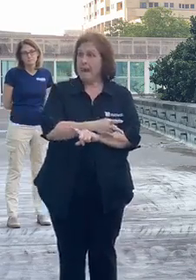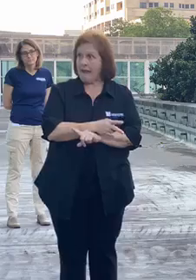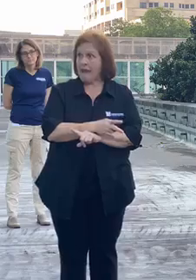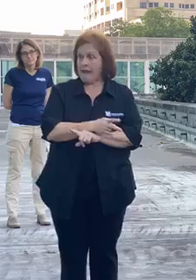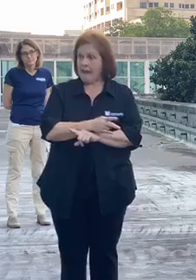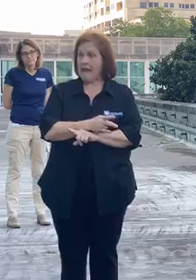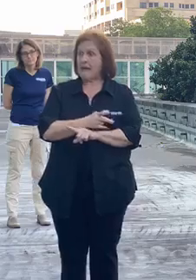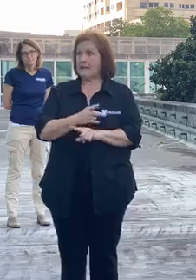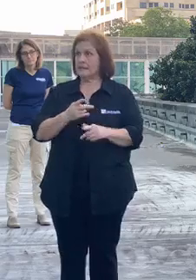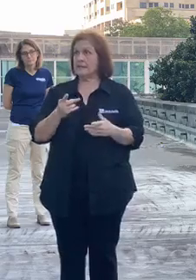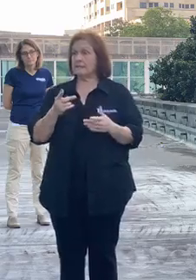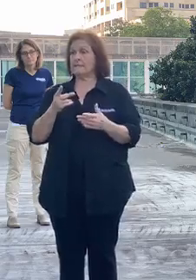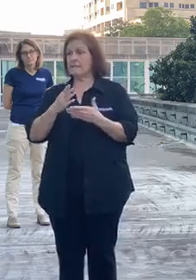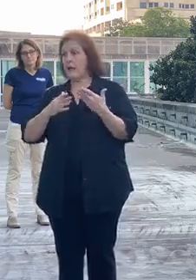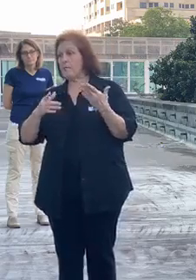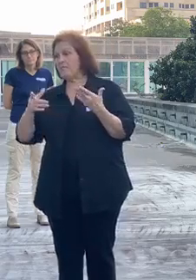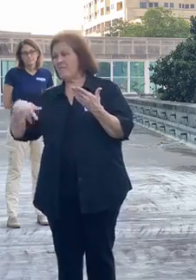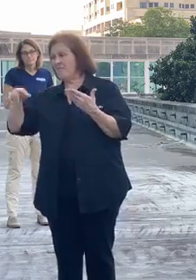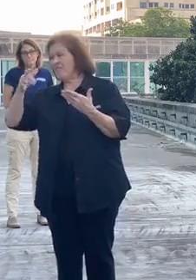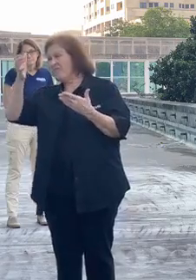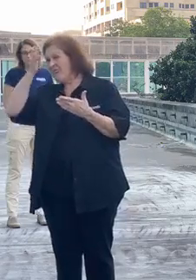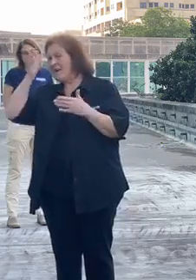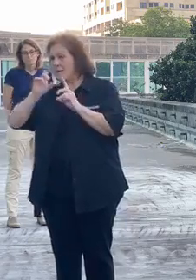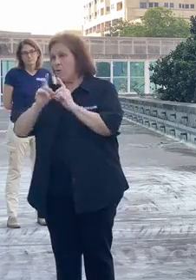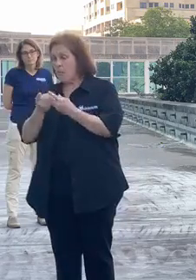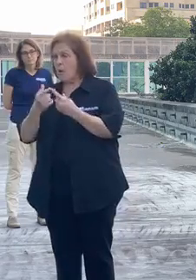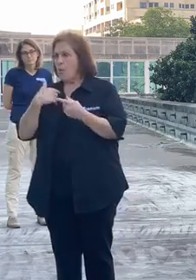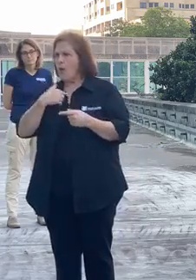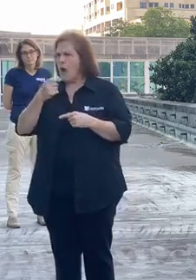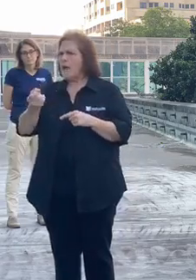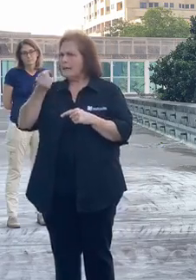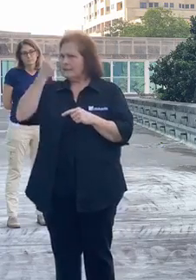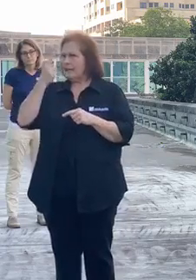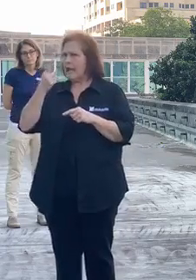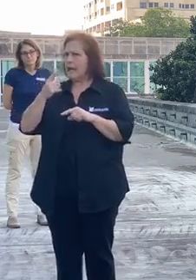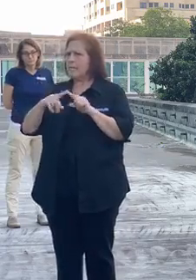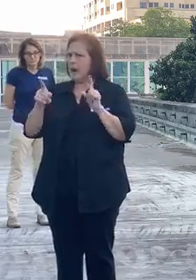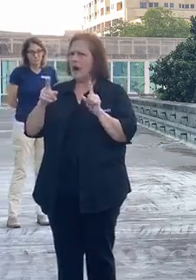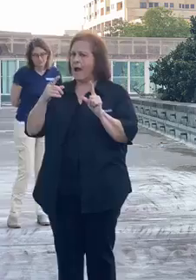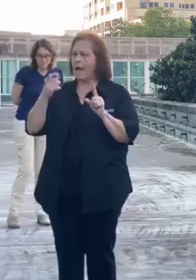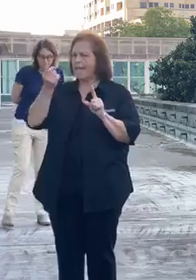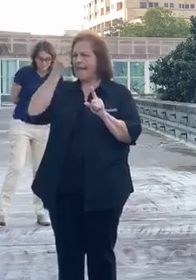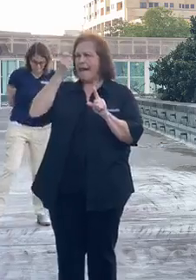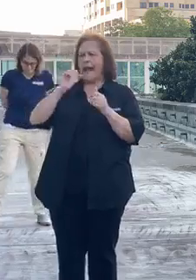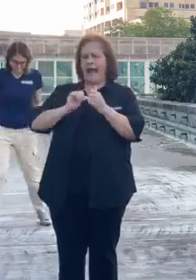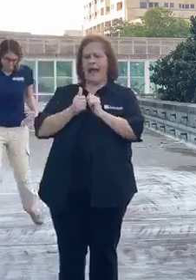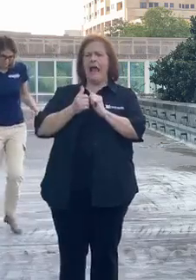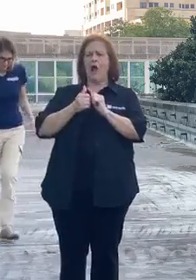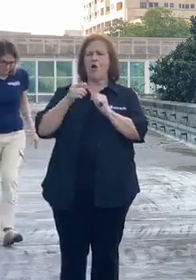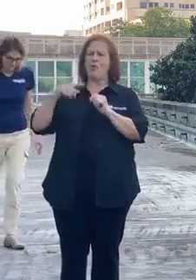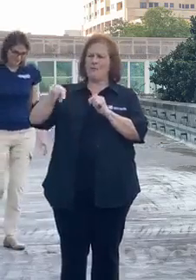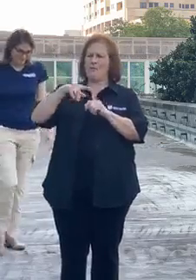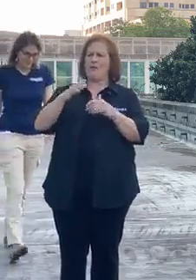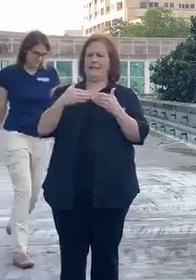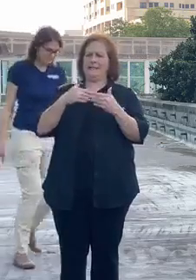of them, also with fire. So we understand not only the question, but how it can be confusing. So Dr.